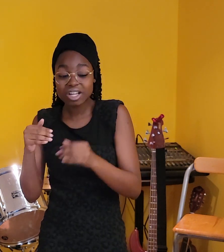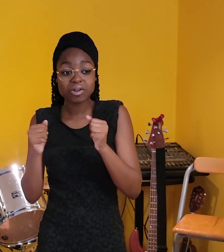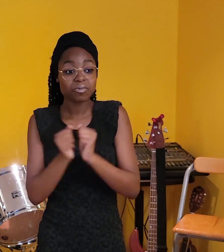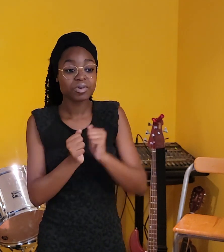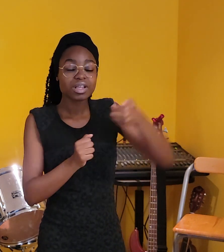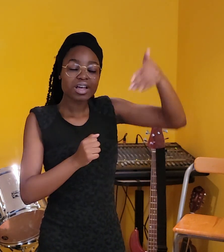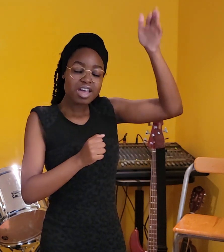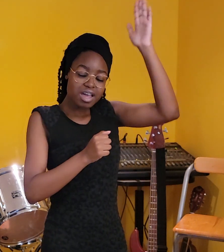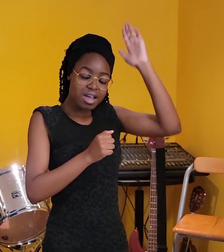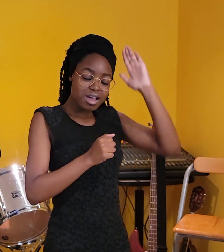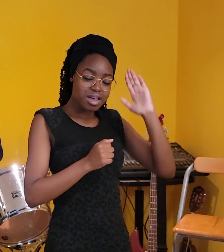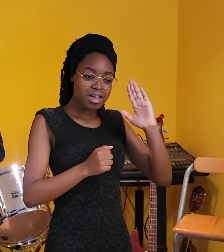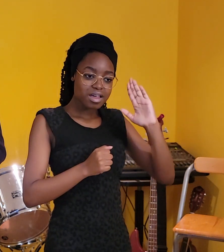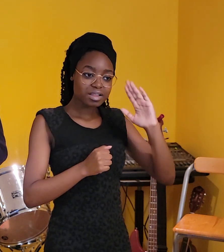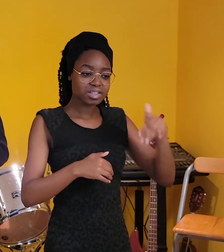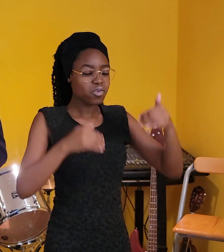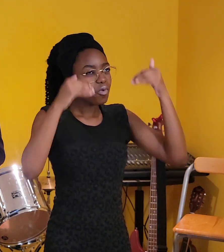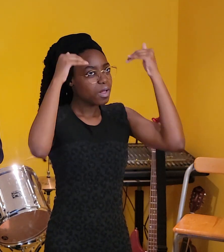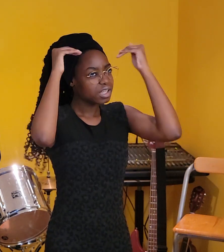now.